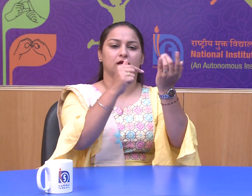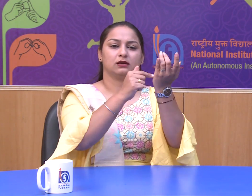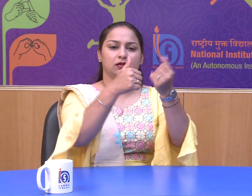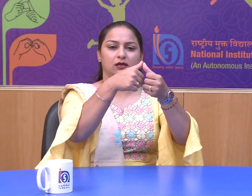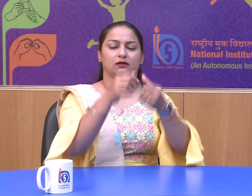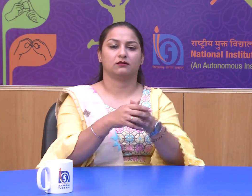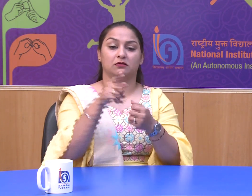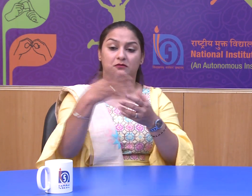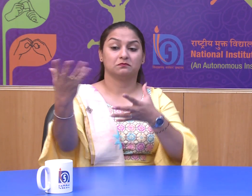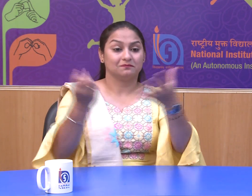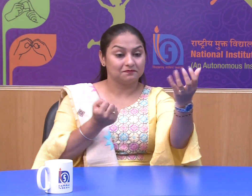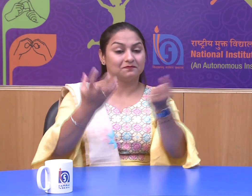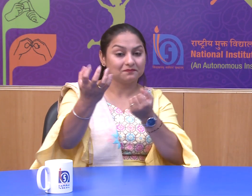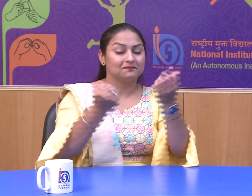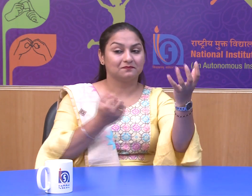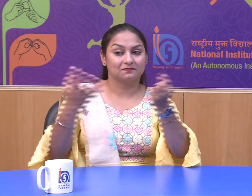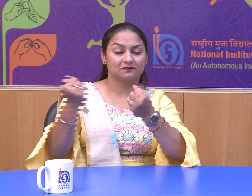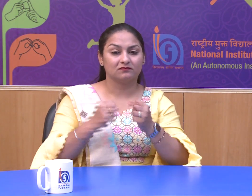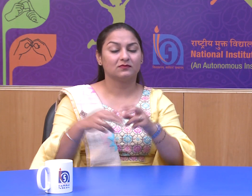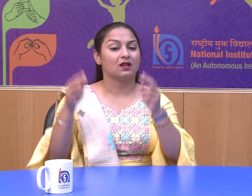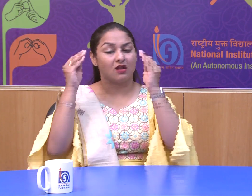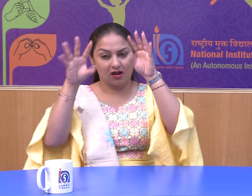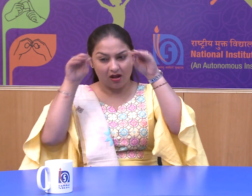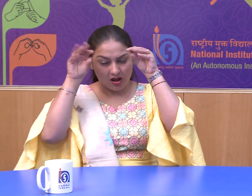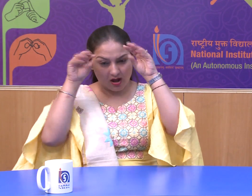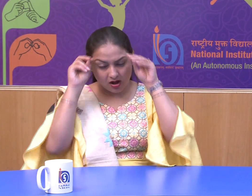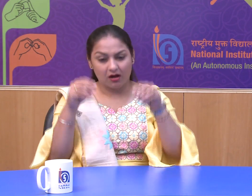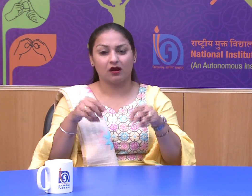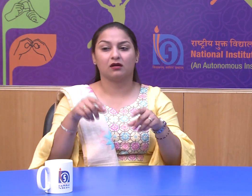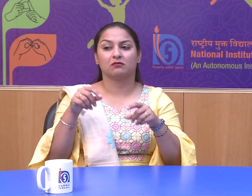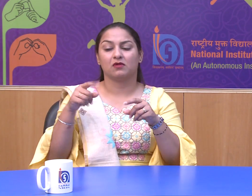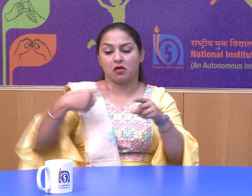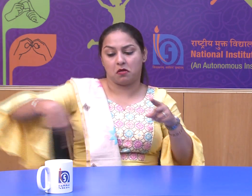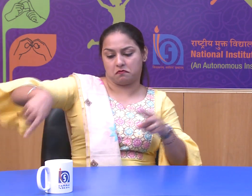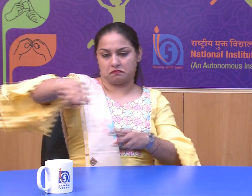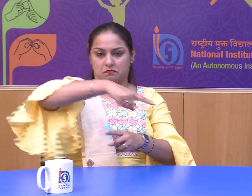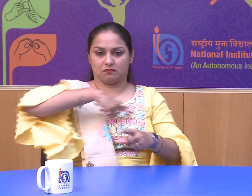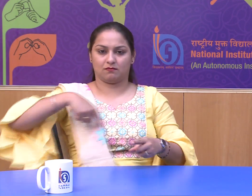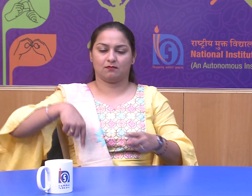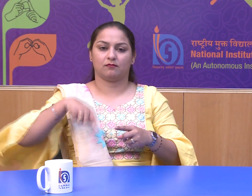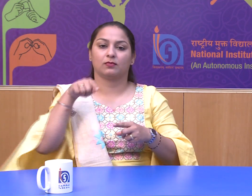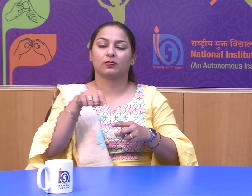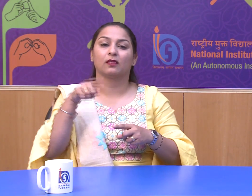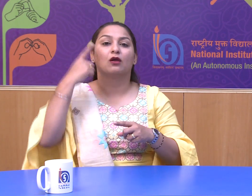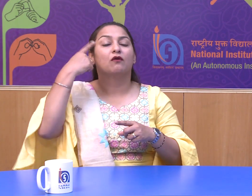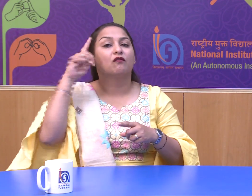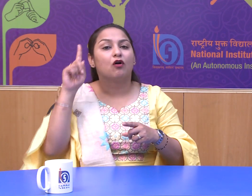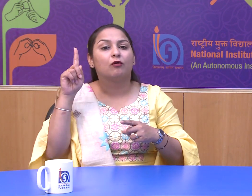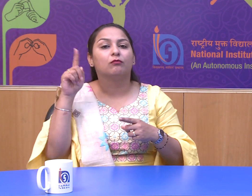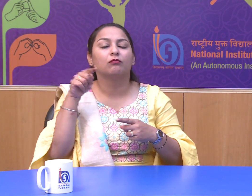He collected learned men around him, as is evident from the report